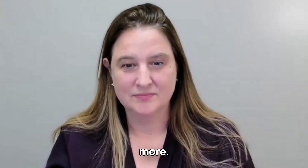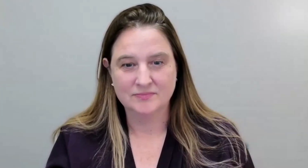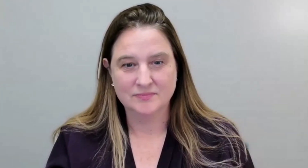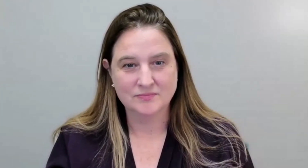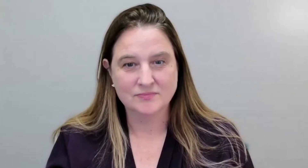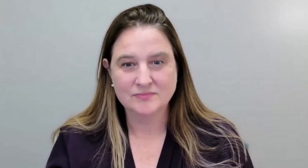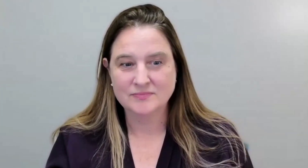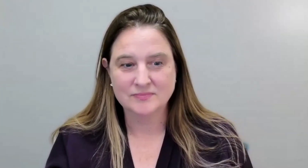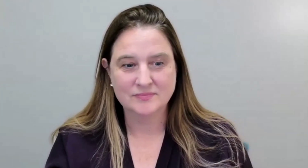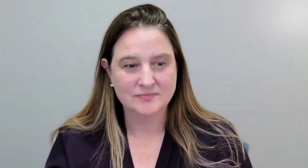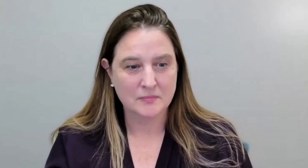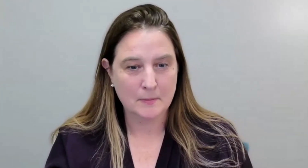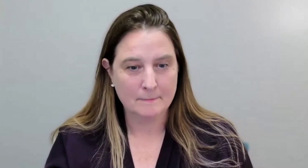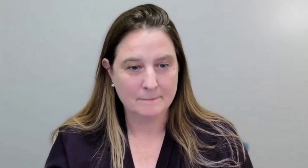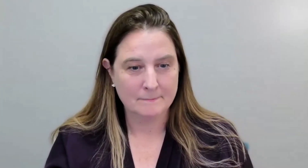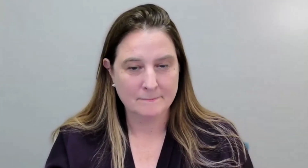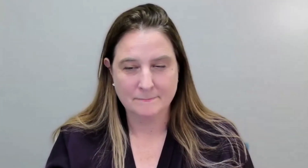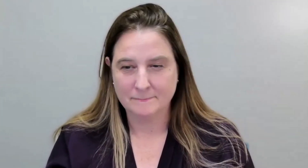more.